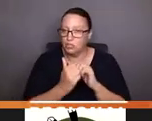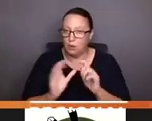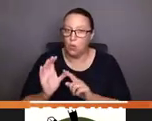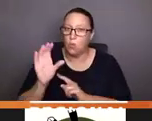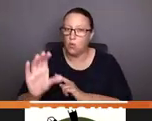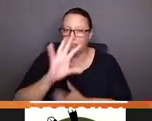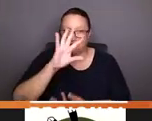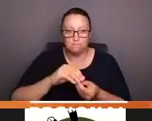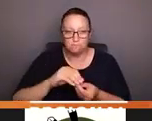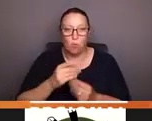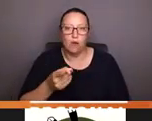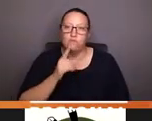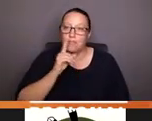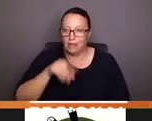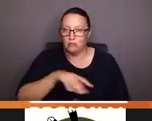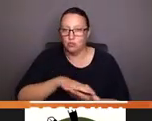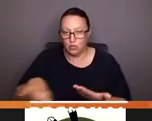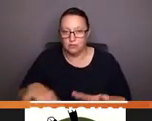funding pool of $100,000.